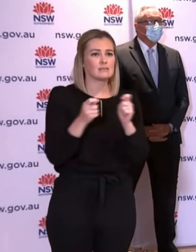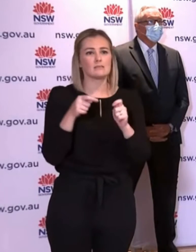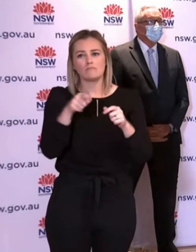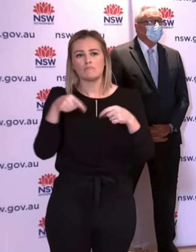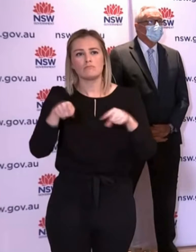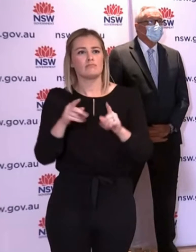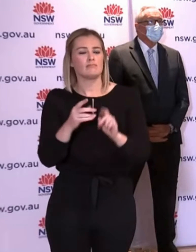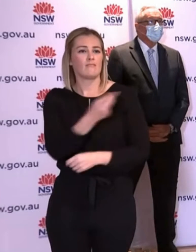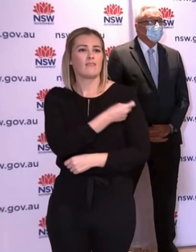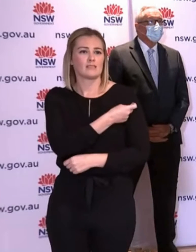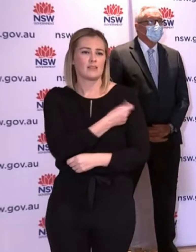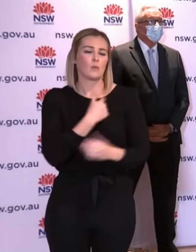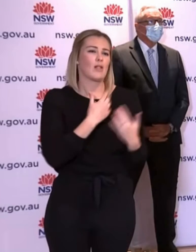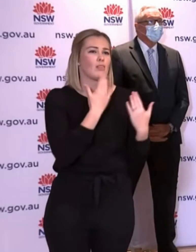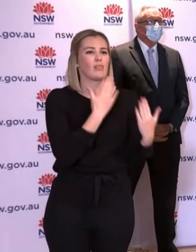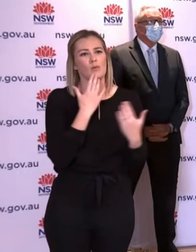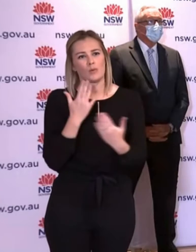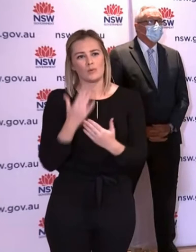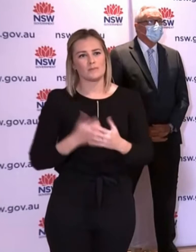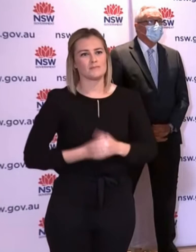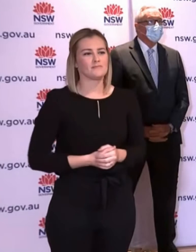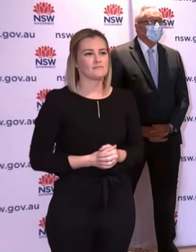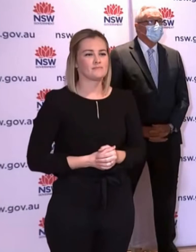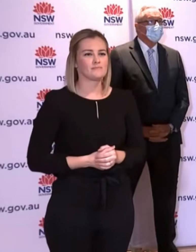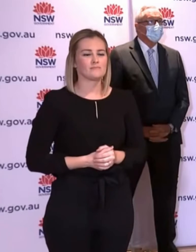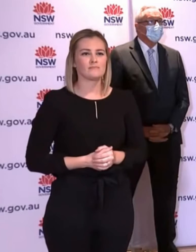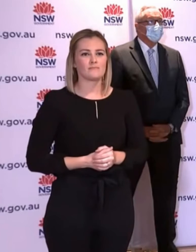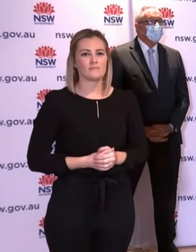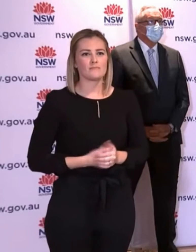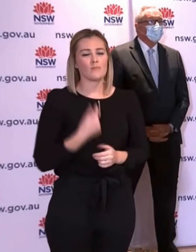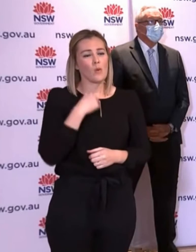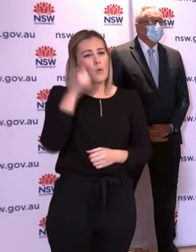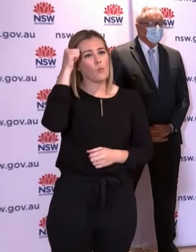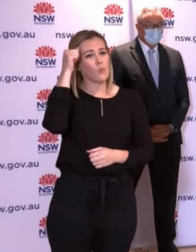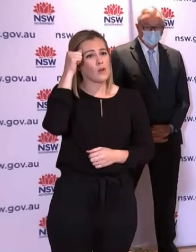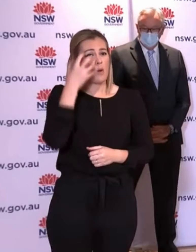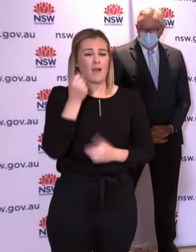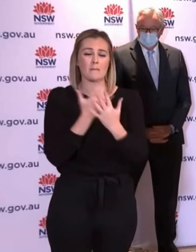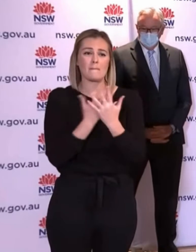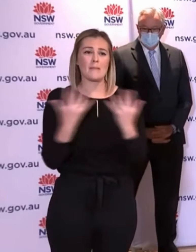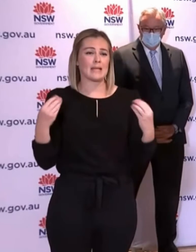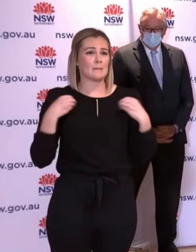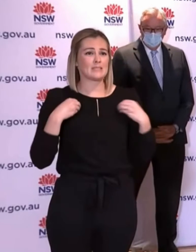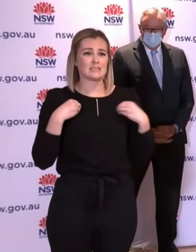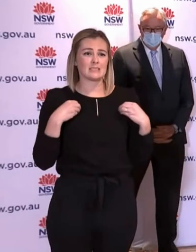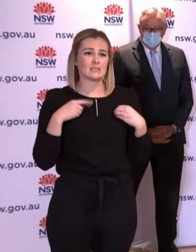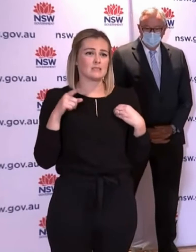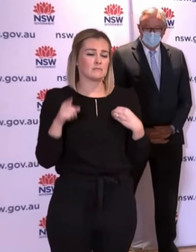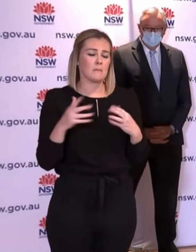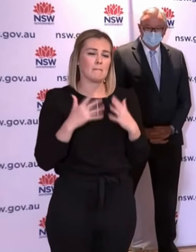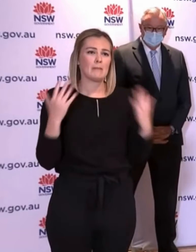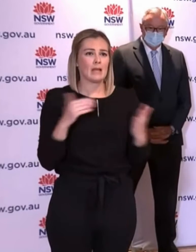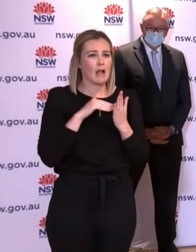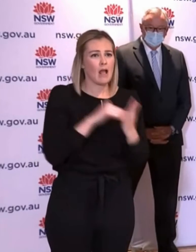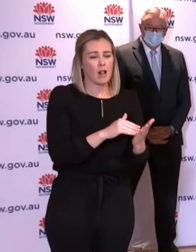And also a big thank you to the many organisations out there who continue to do such important work for our community and to keep